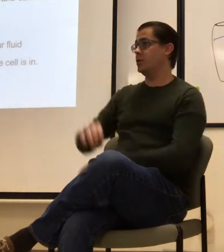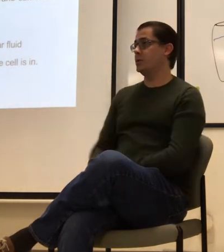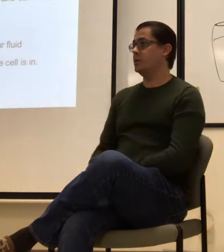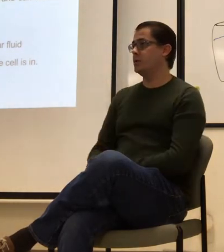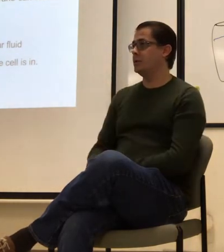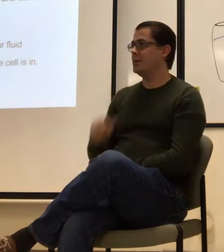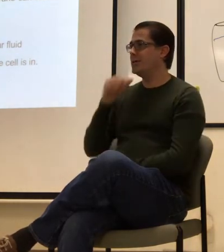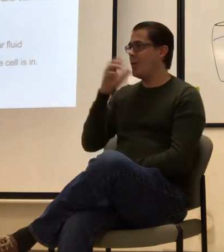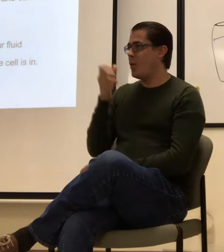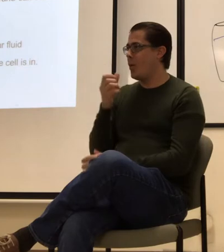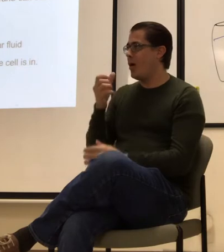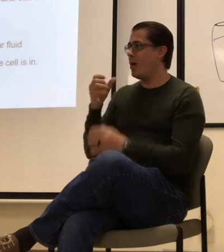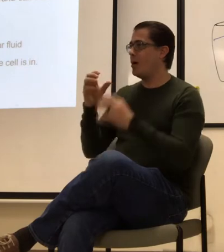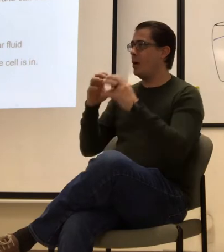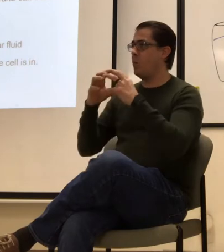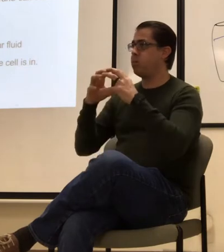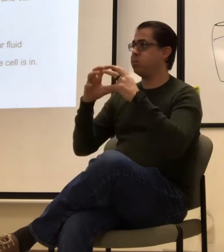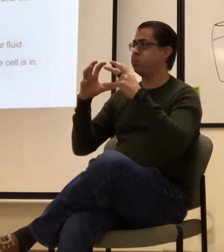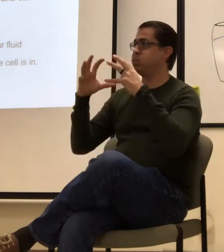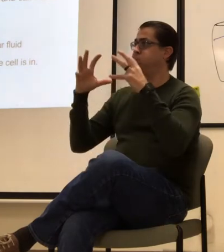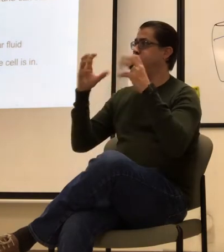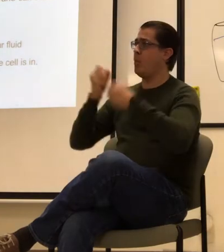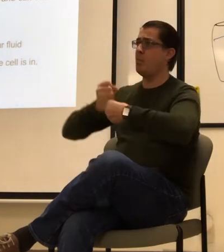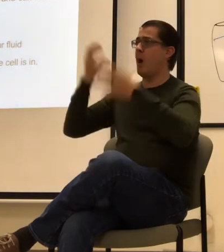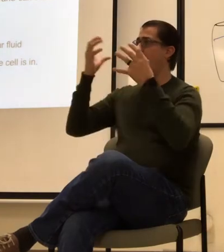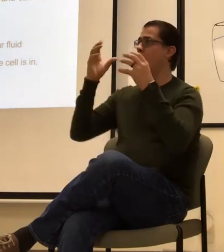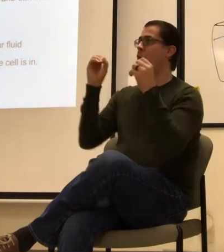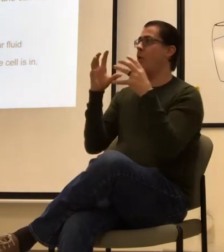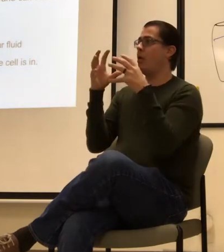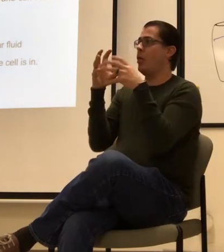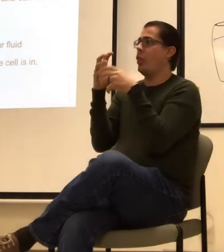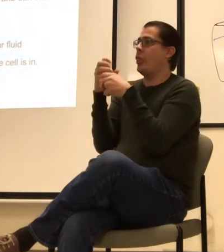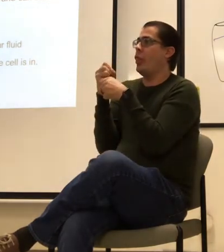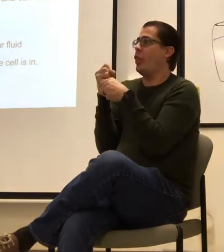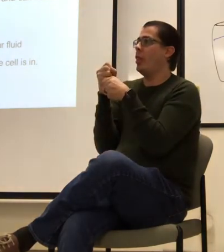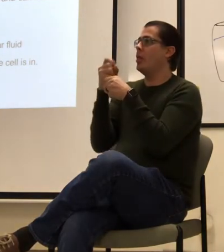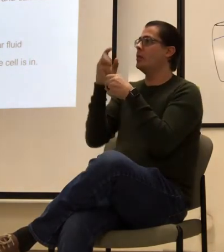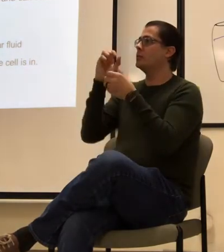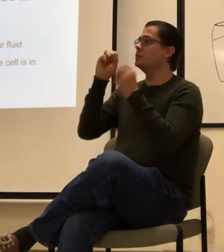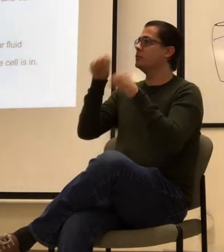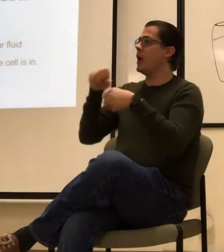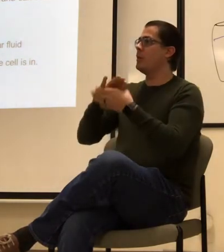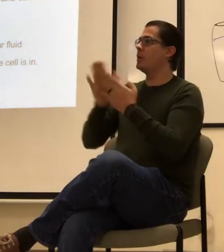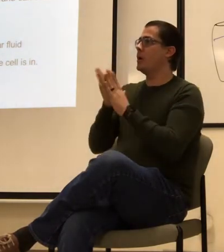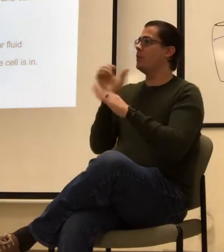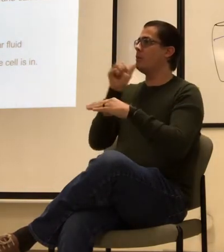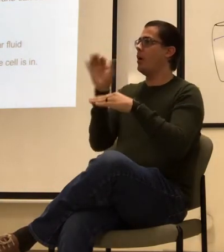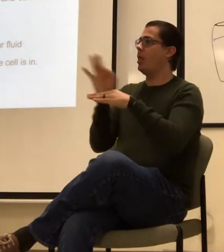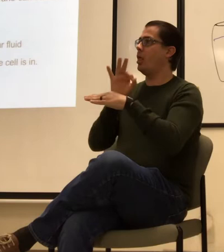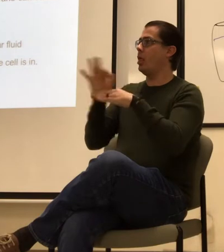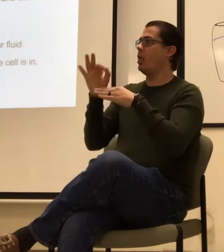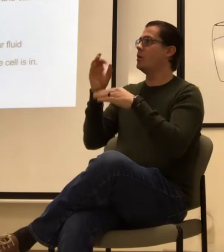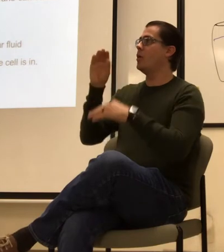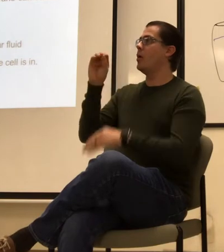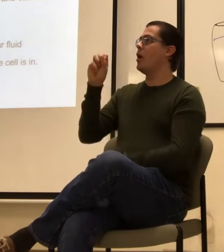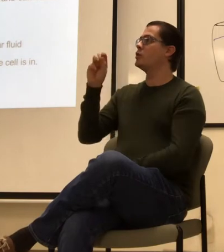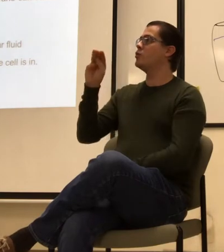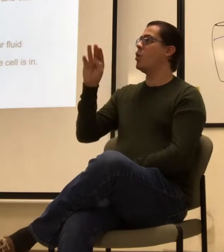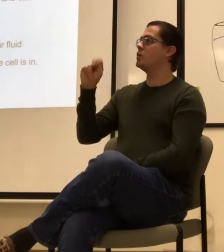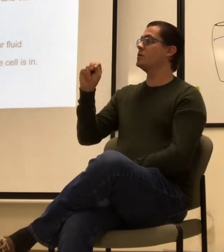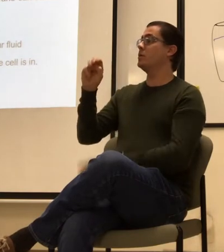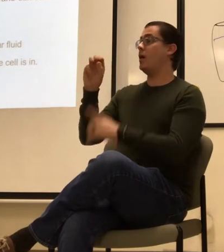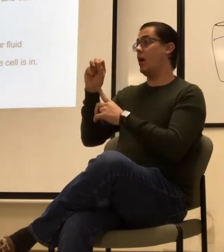You don't want cells to explode when they swell or shrivel up. They can become non-functional. So osmosis depends on the